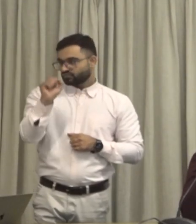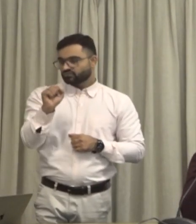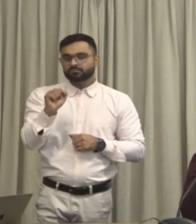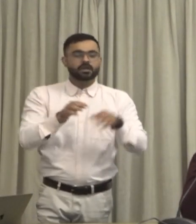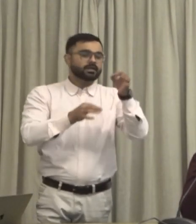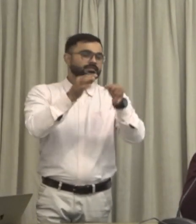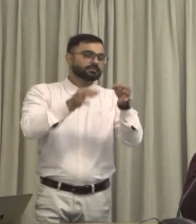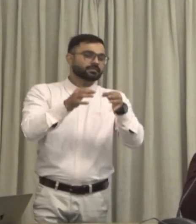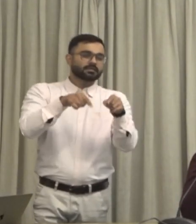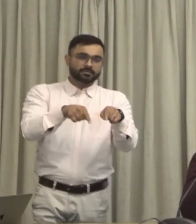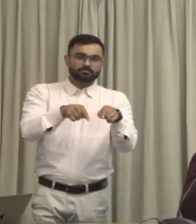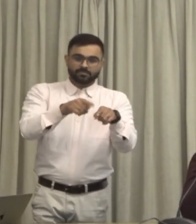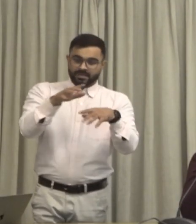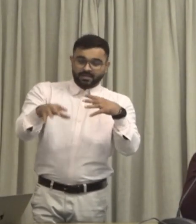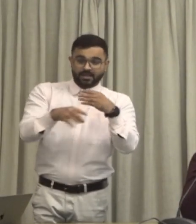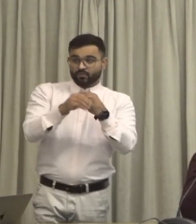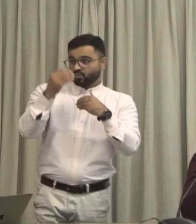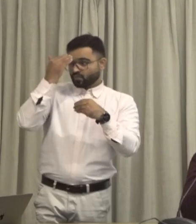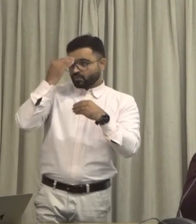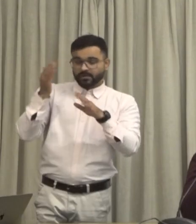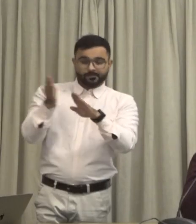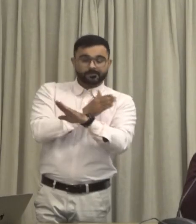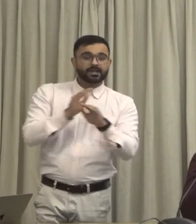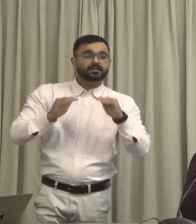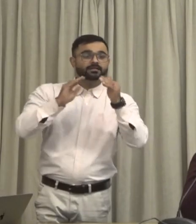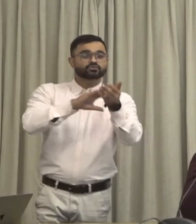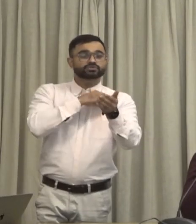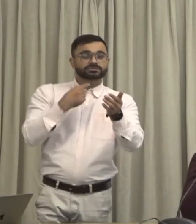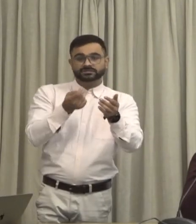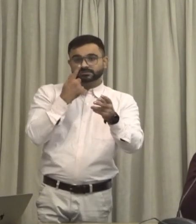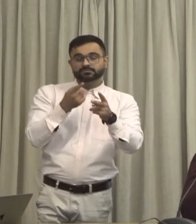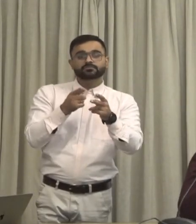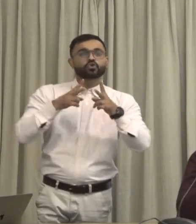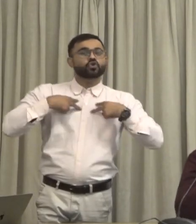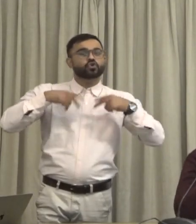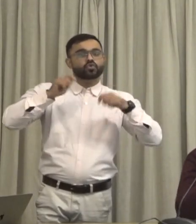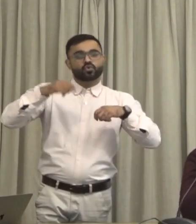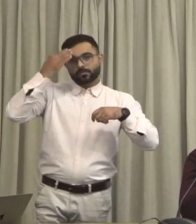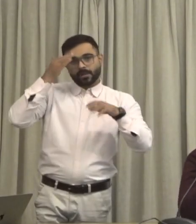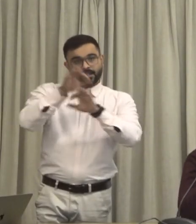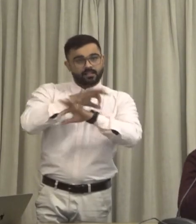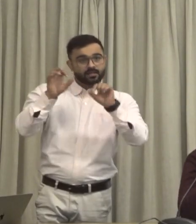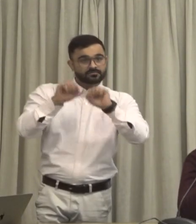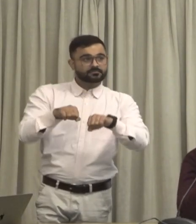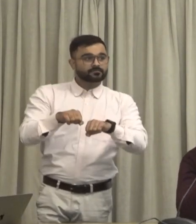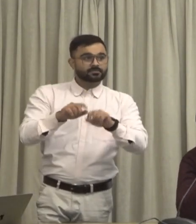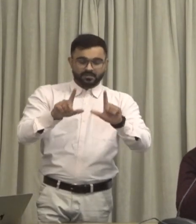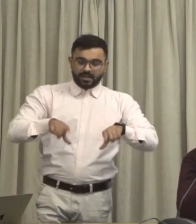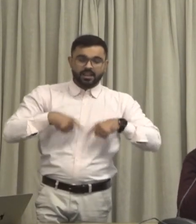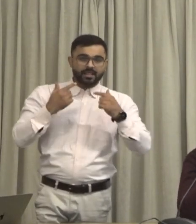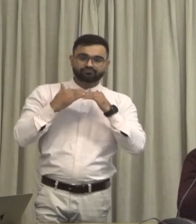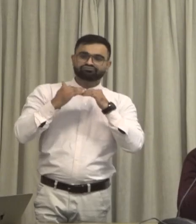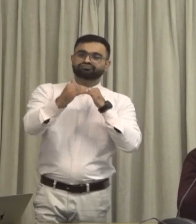this judgment are that in addition to recognizing advanced medical directives, the court also recognized that